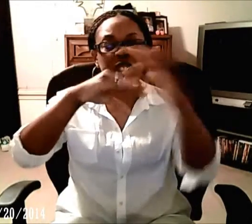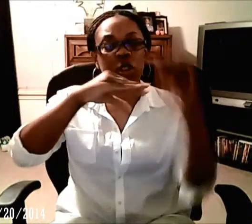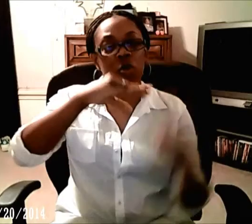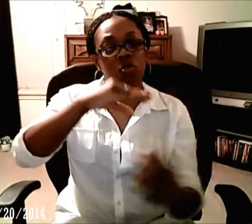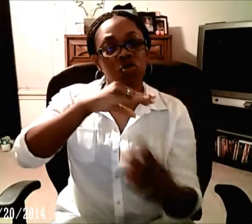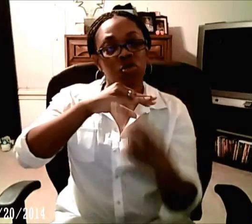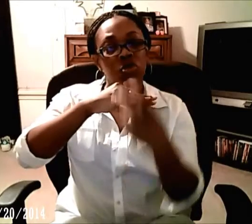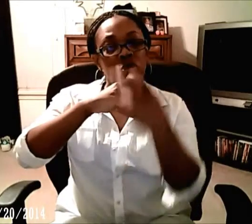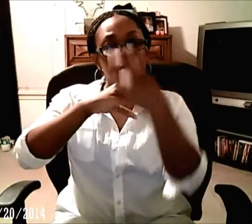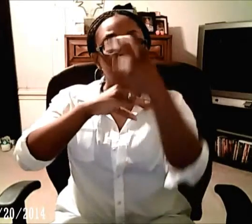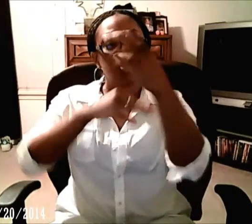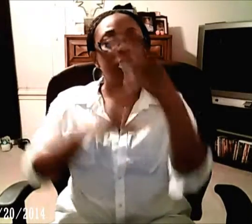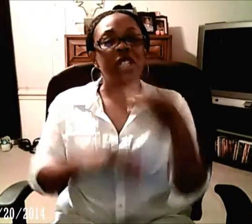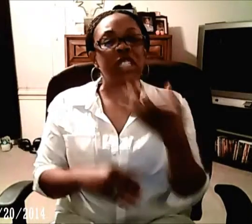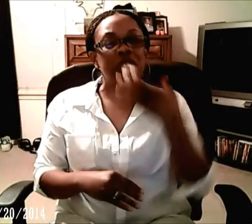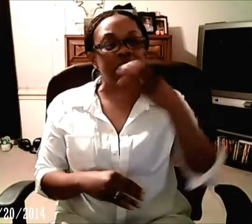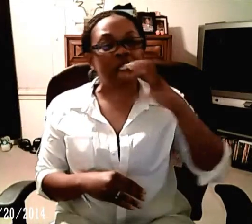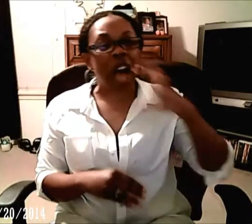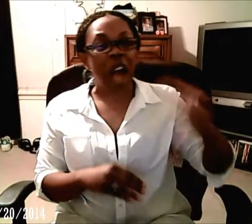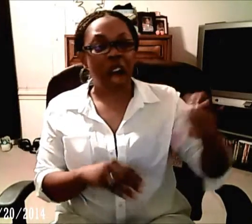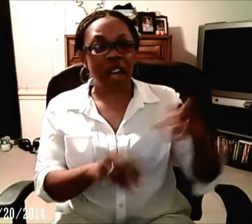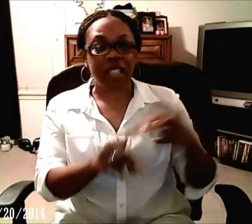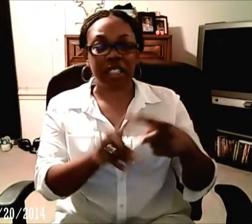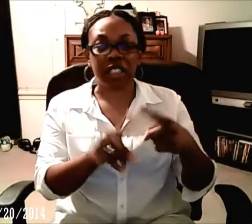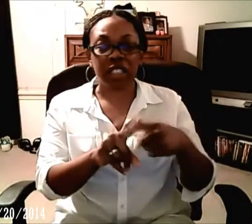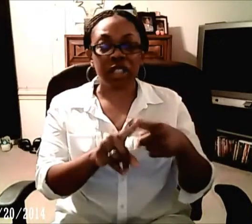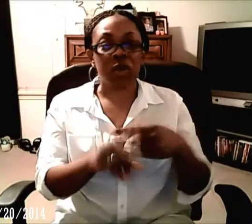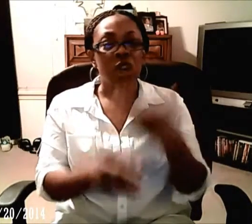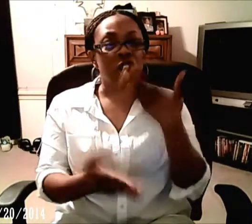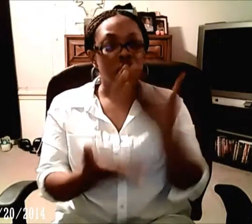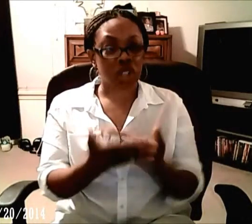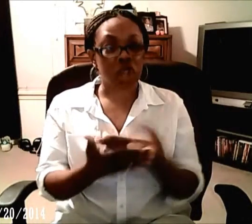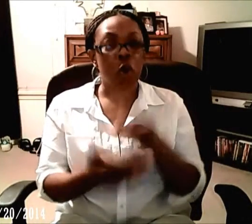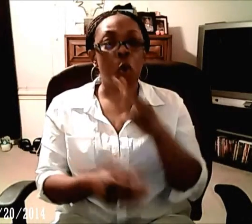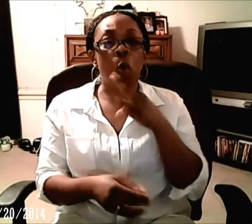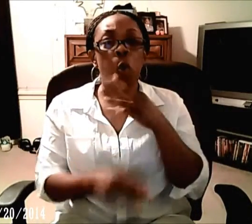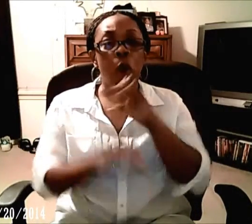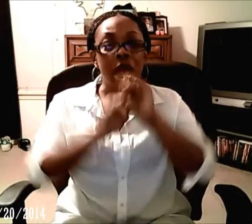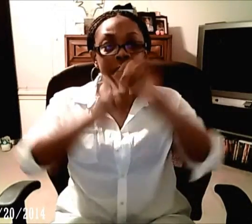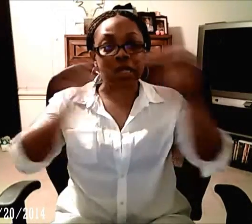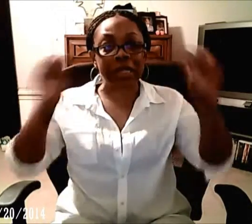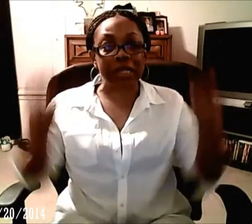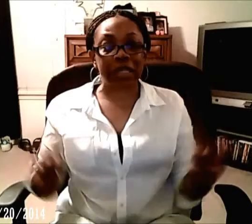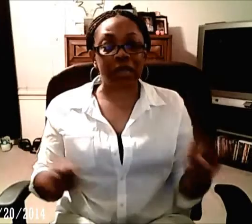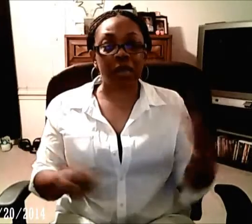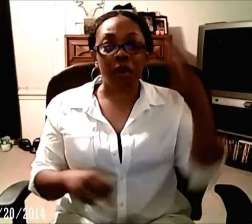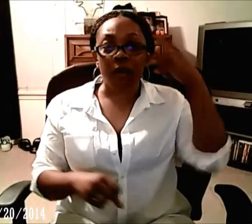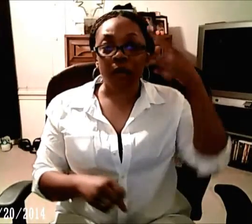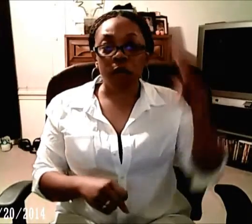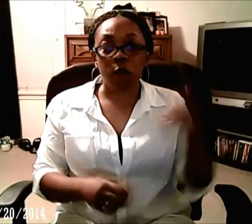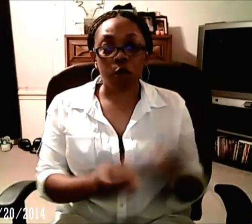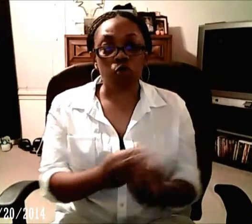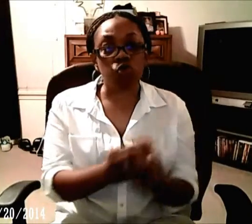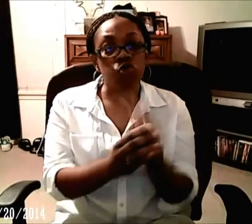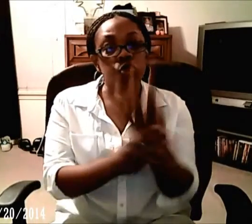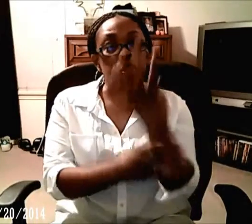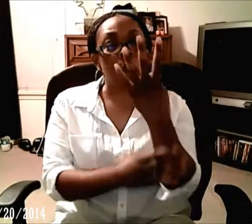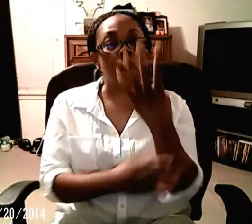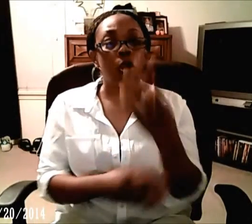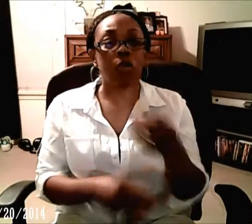they have very advanced irrigation systems, which they use to grow crops. And so their main food source is actually farming, corn, beans,